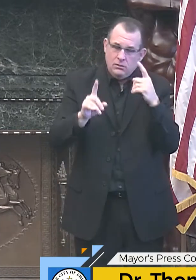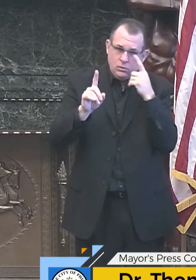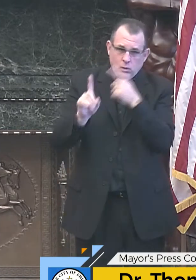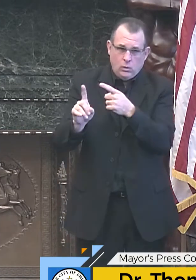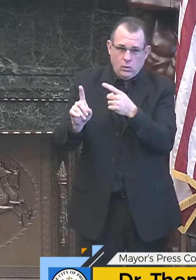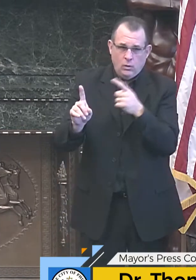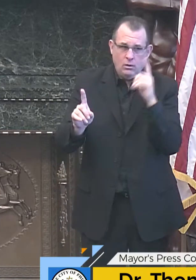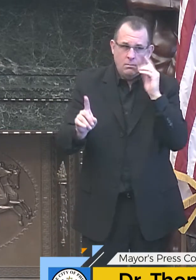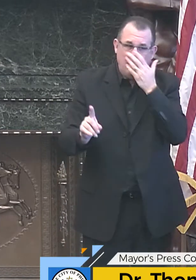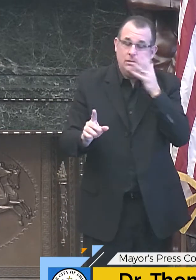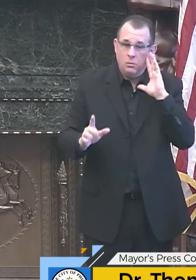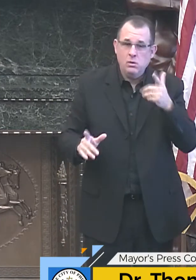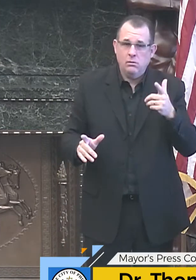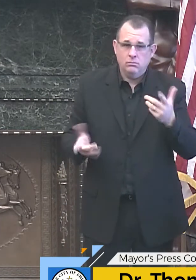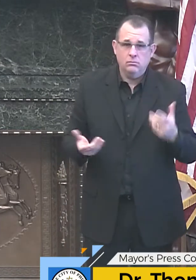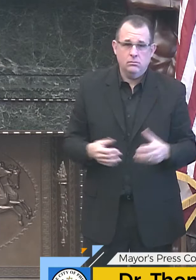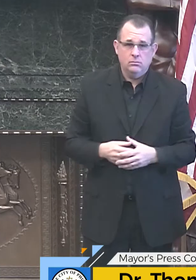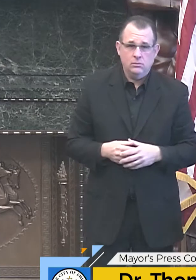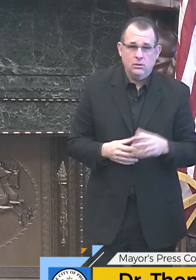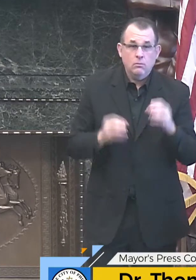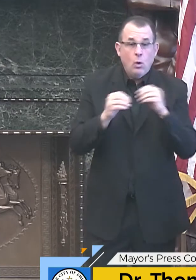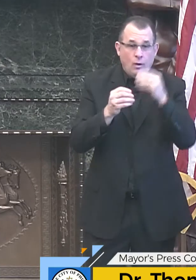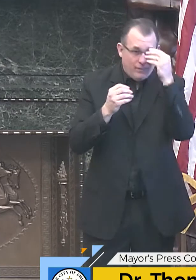more information in general about this, go to